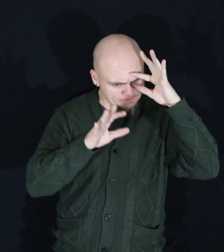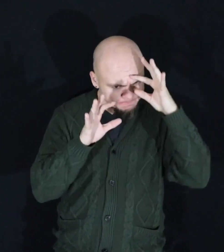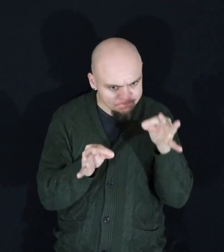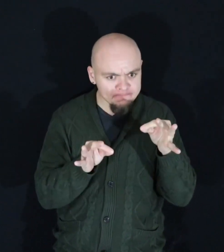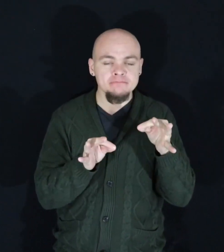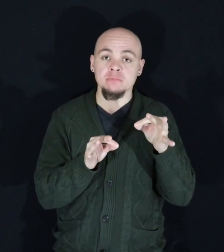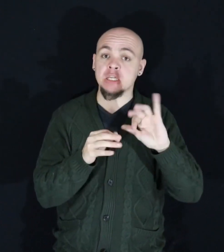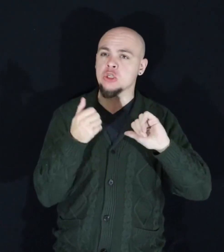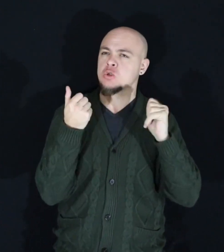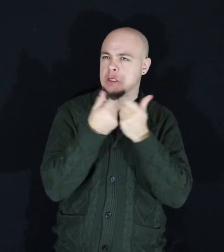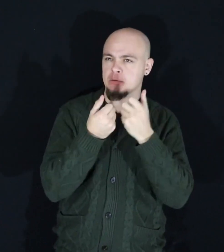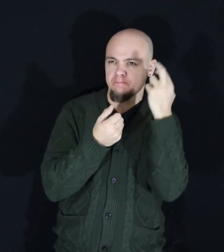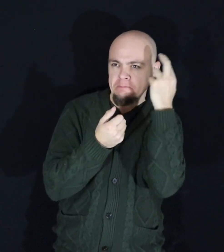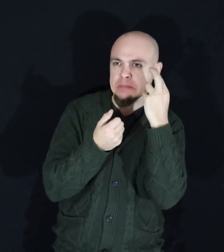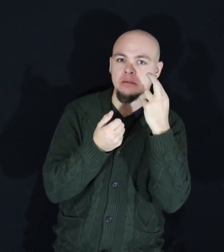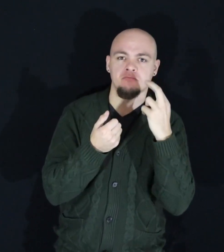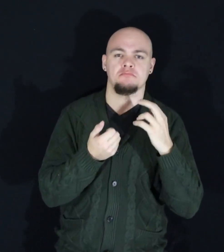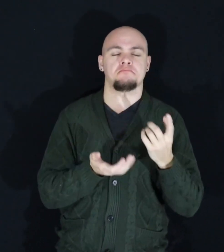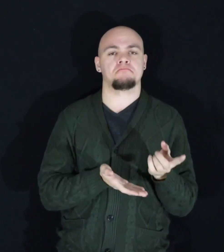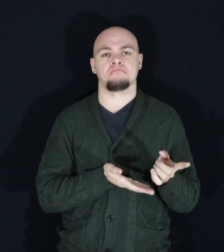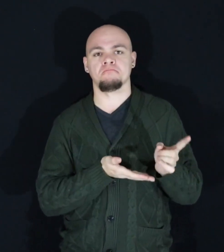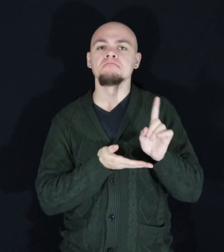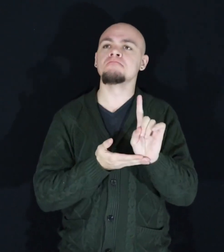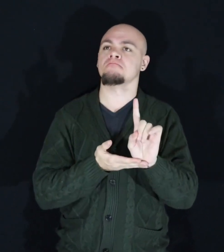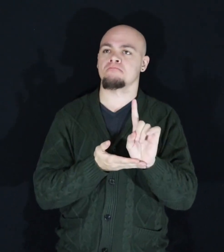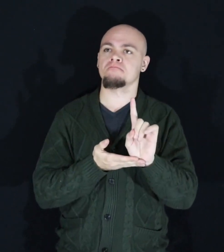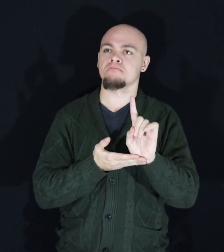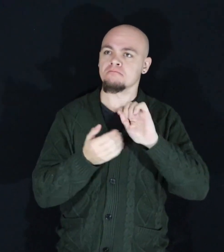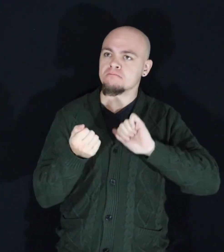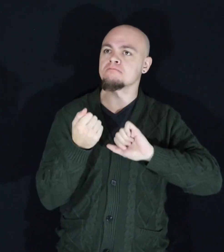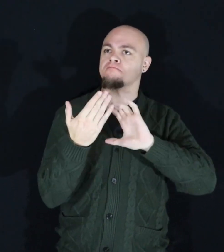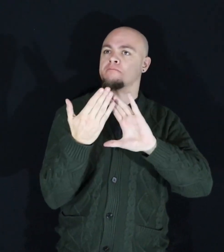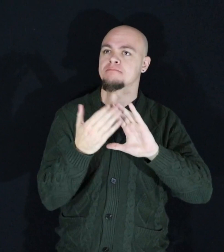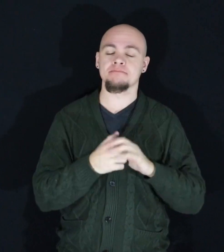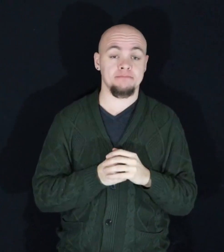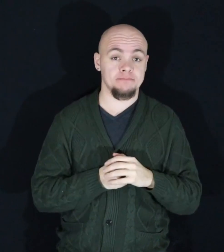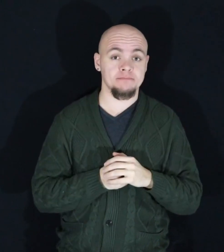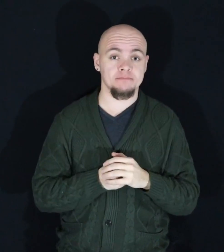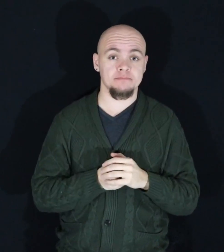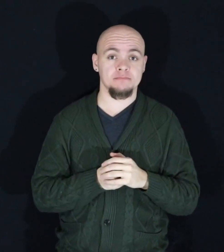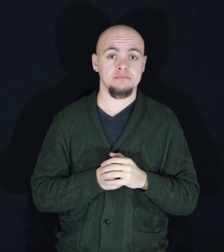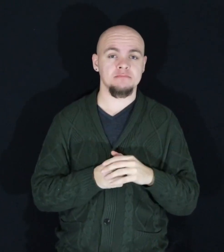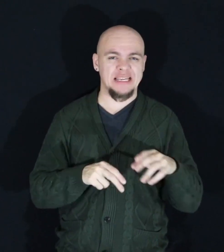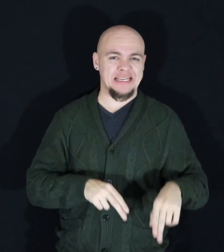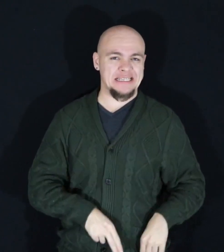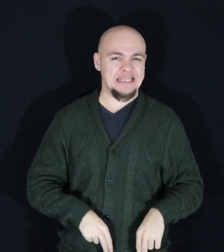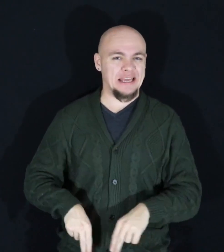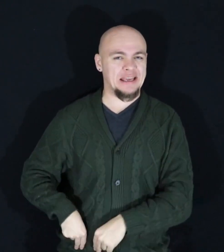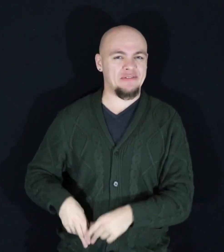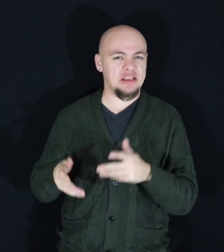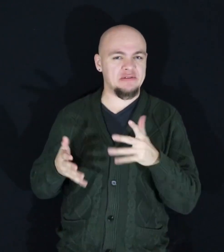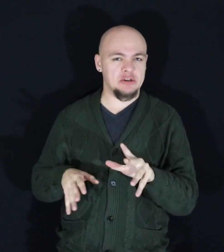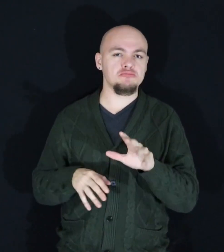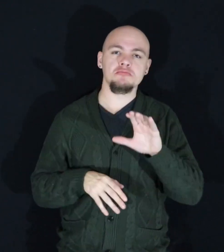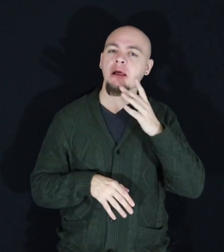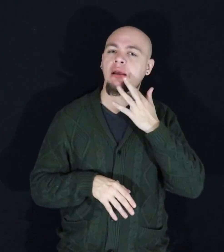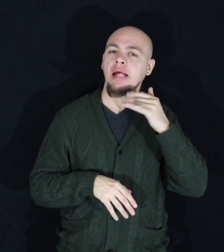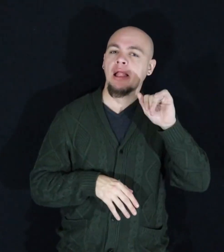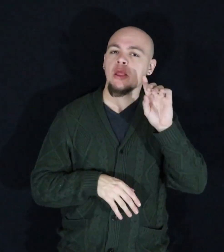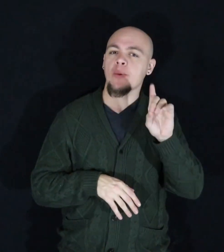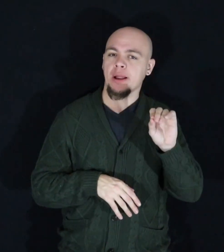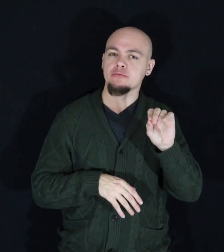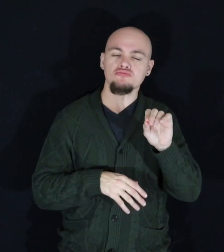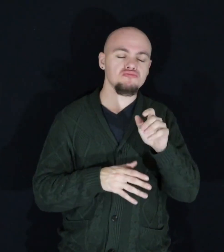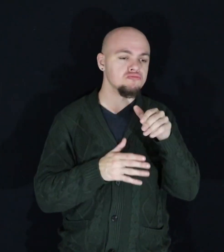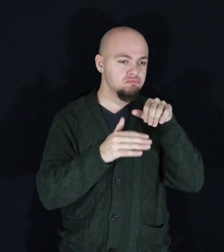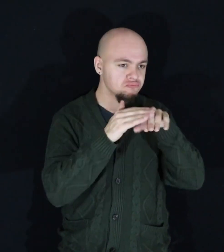realize the challenges, and step up to face them head on. After I got out of the Navy, I moved to Colorado and quickly immersed